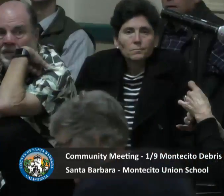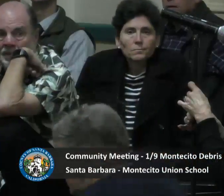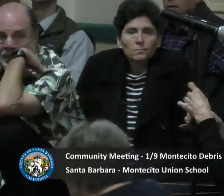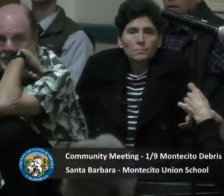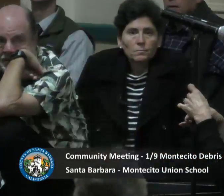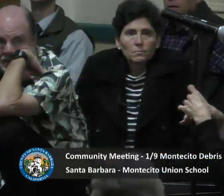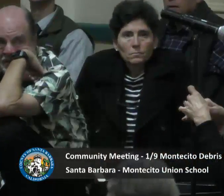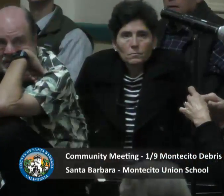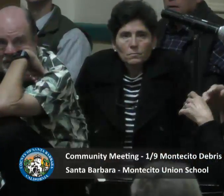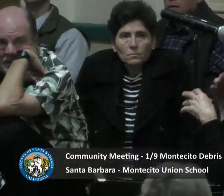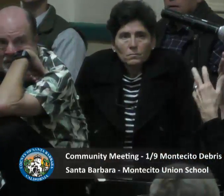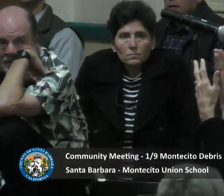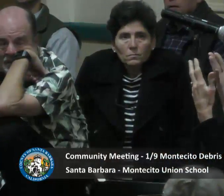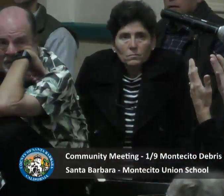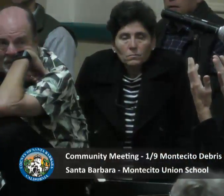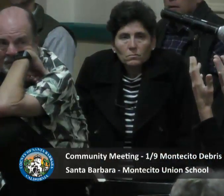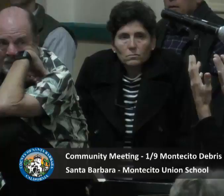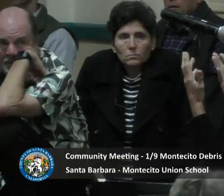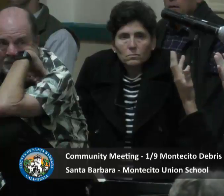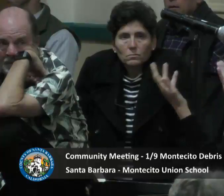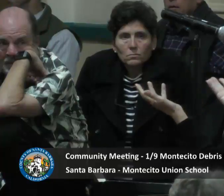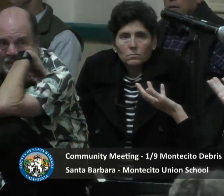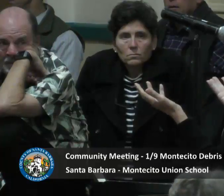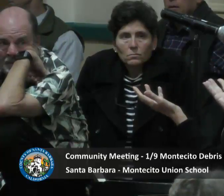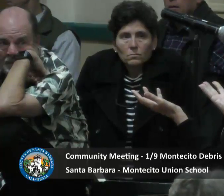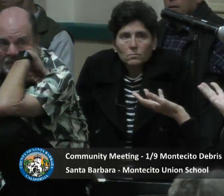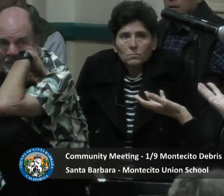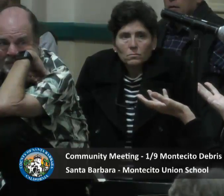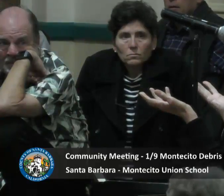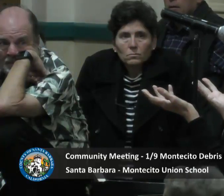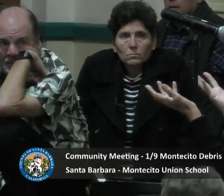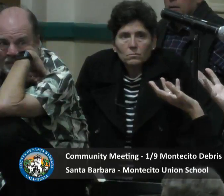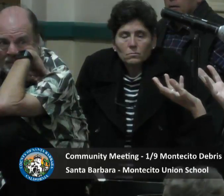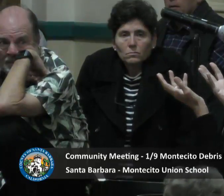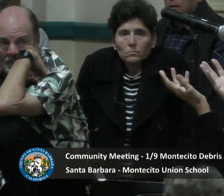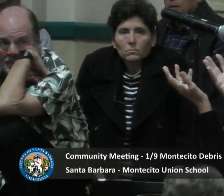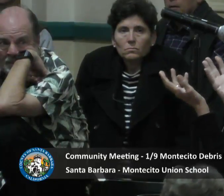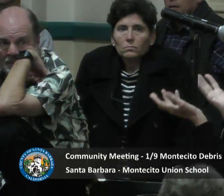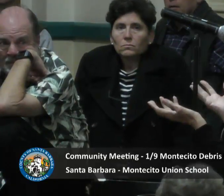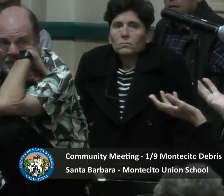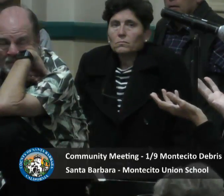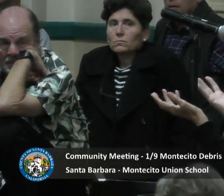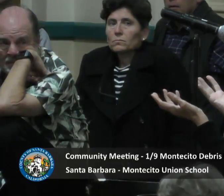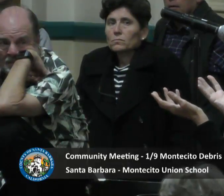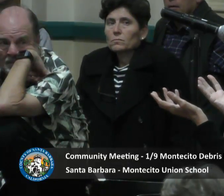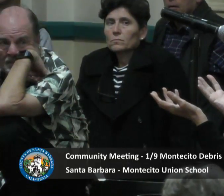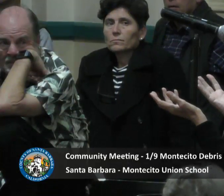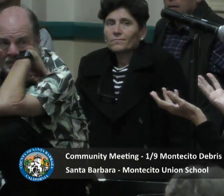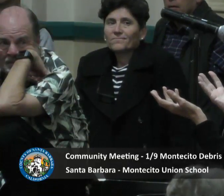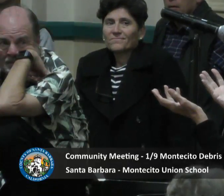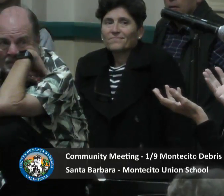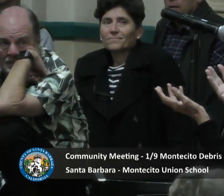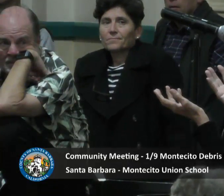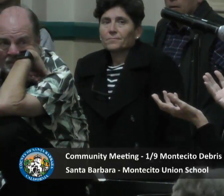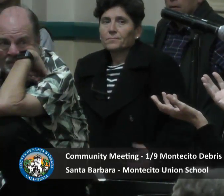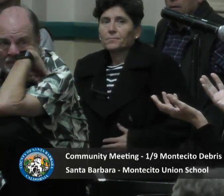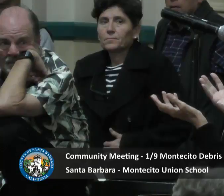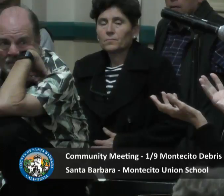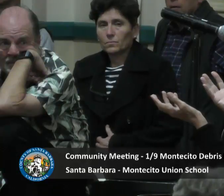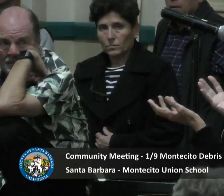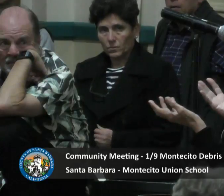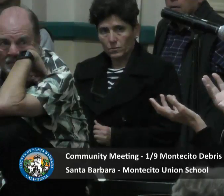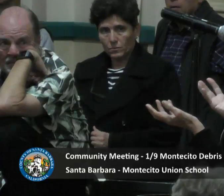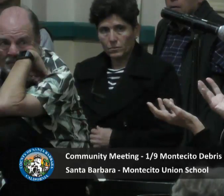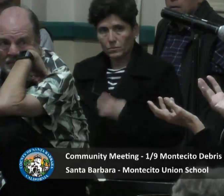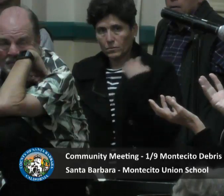due respect, I understand that you are all experts and you're not weather gods. But with that in